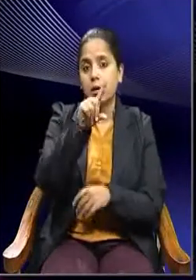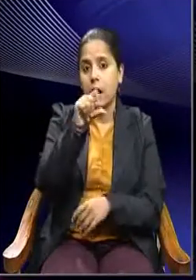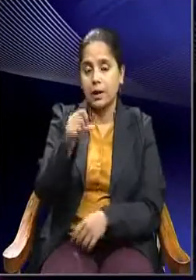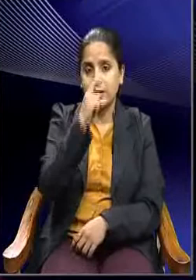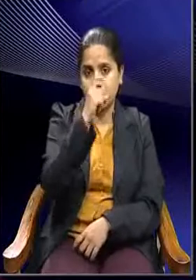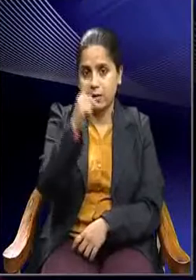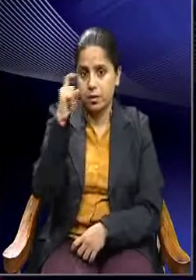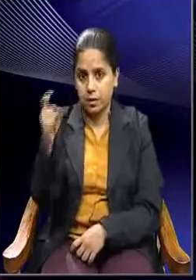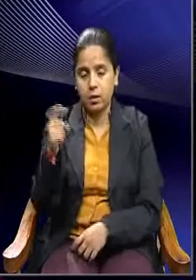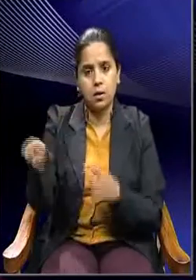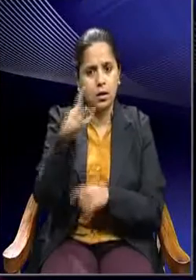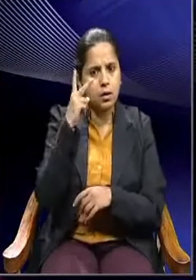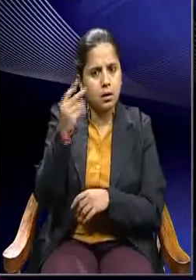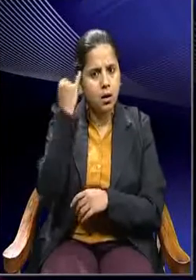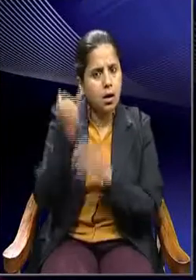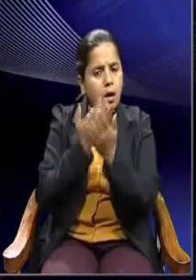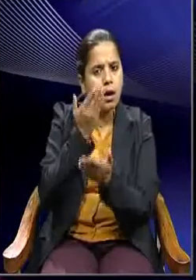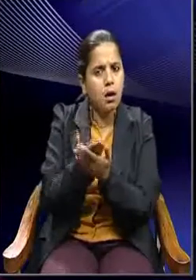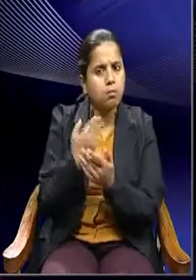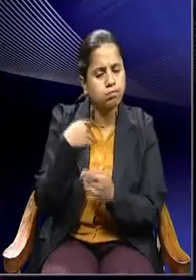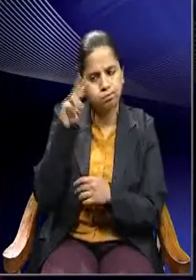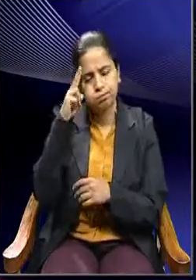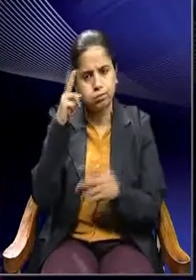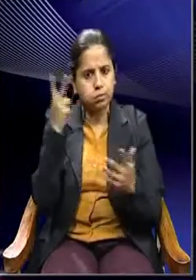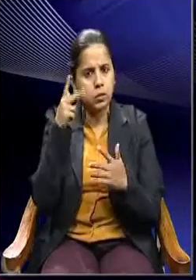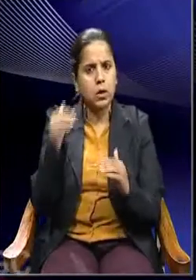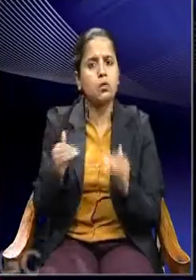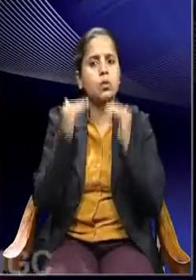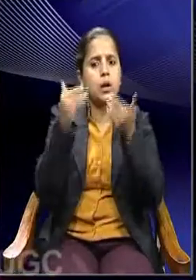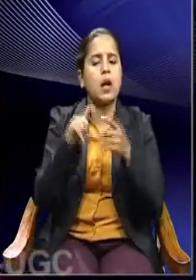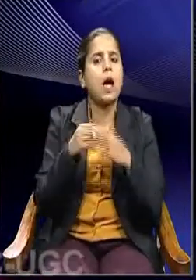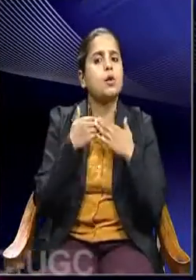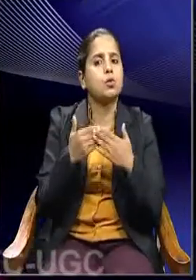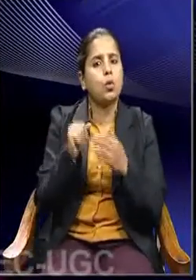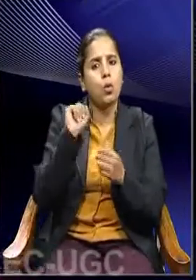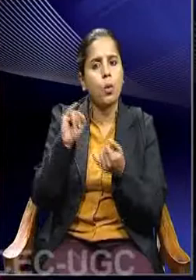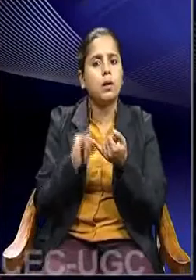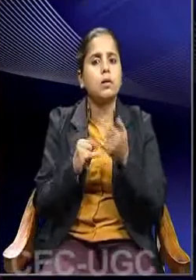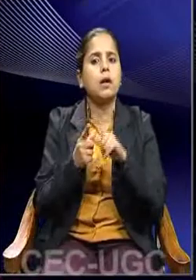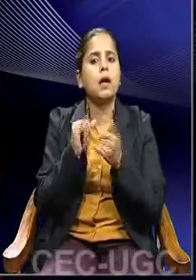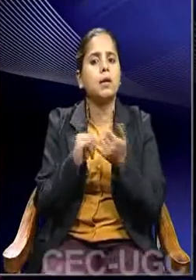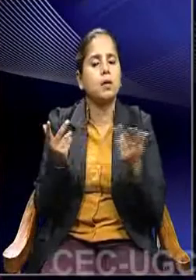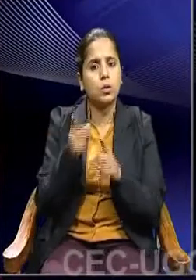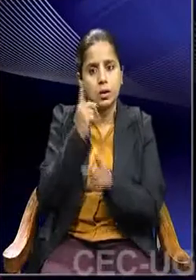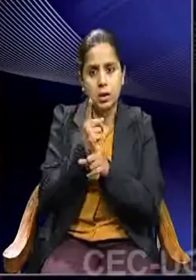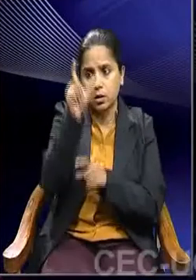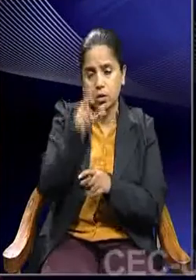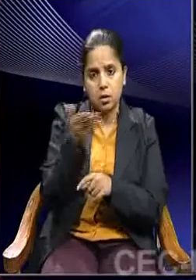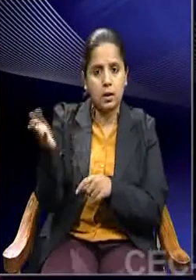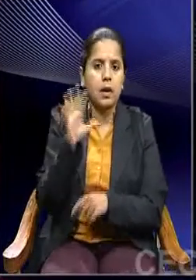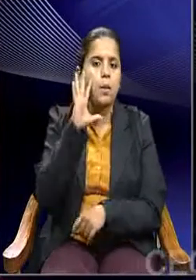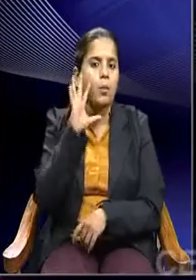1977 recommendation concerning the status of higher education teaching personnel are very